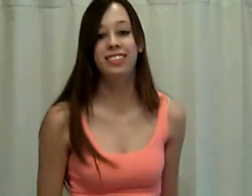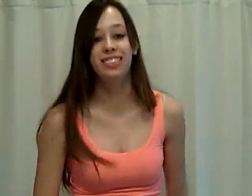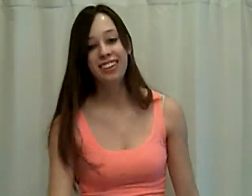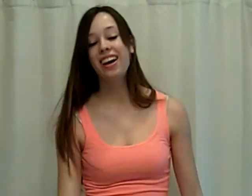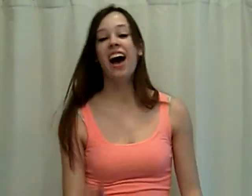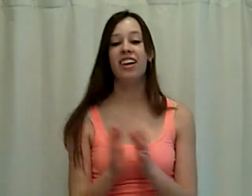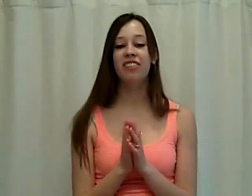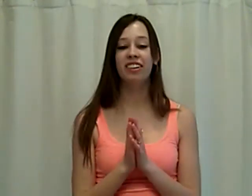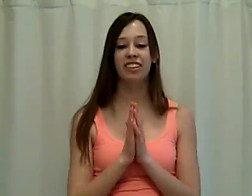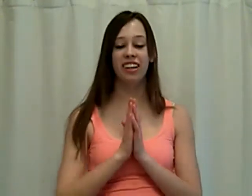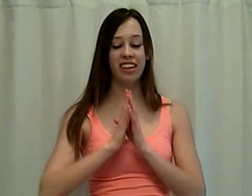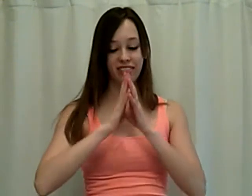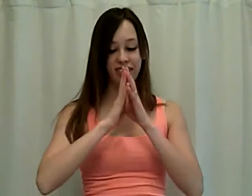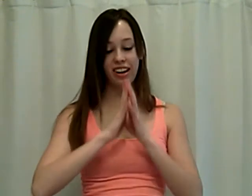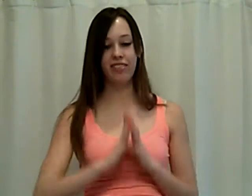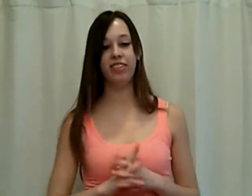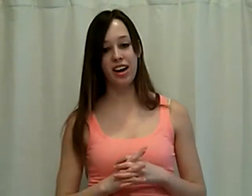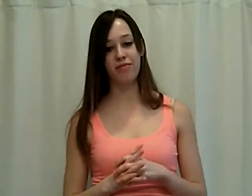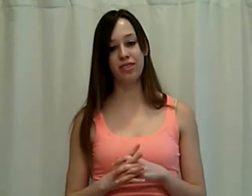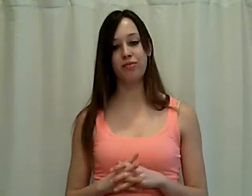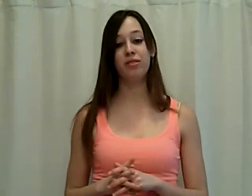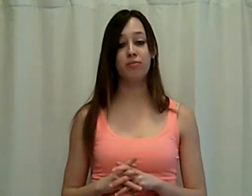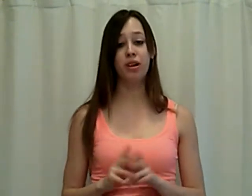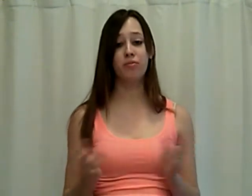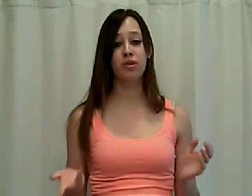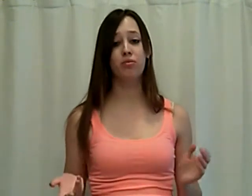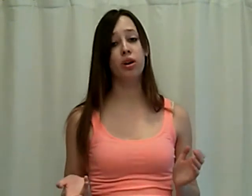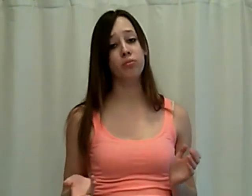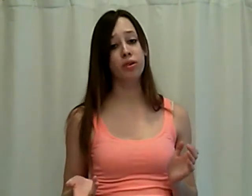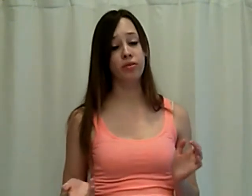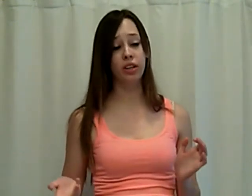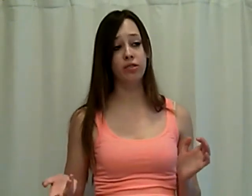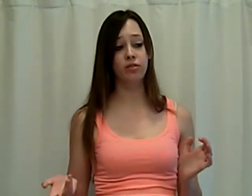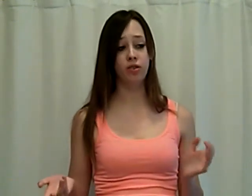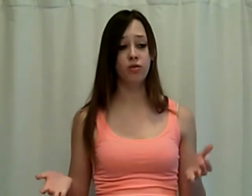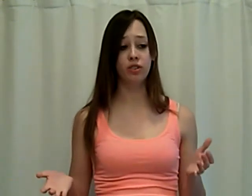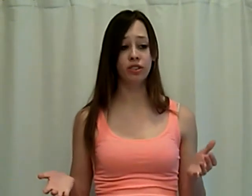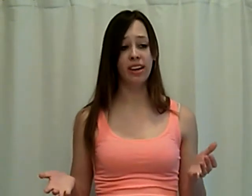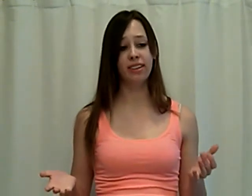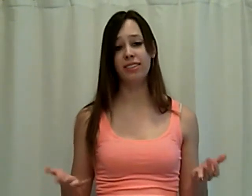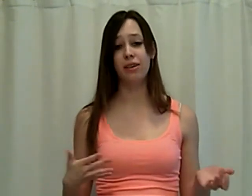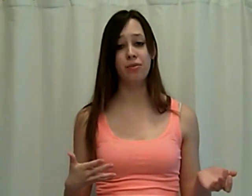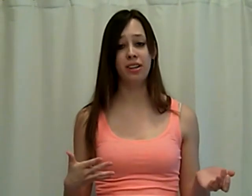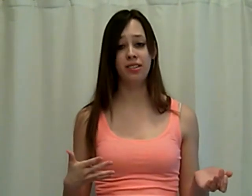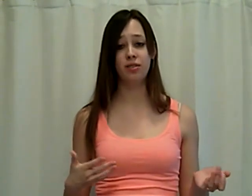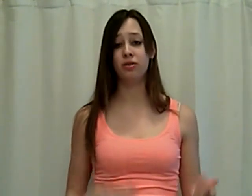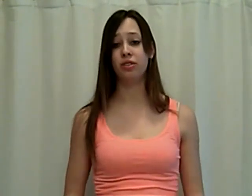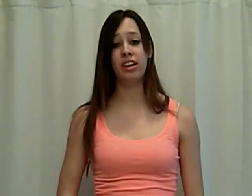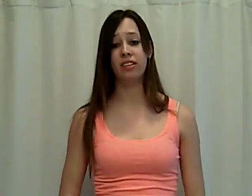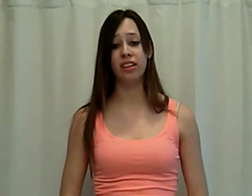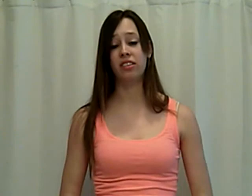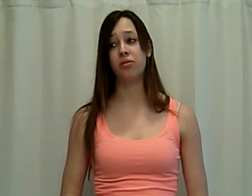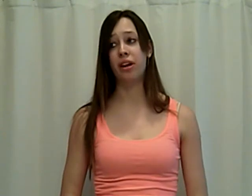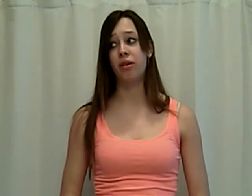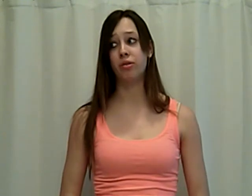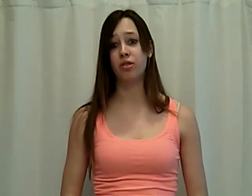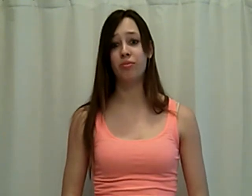now I don't want to run out of time. For some reason my computer won't upload videos over like 10 minutes, or it'll take like 3 hours and I'm